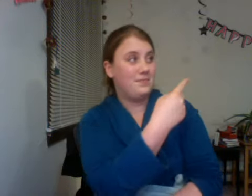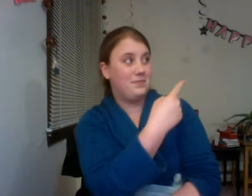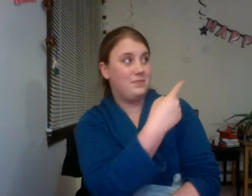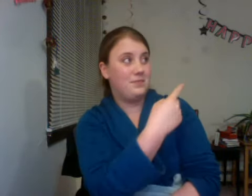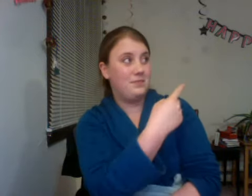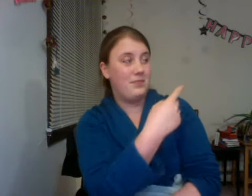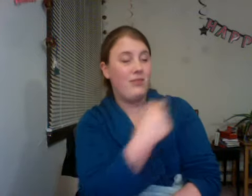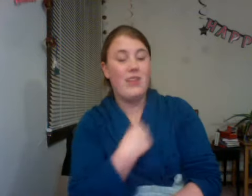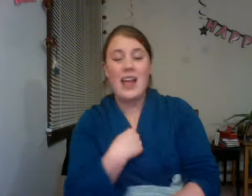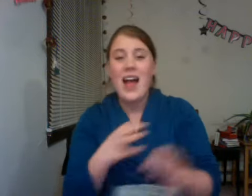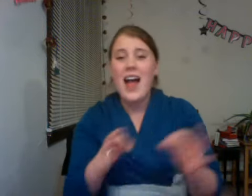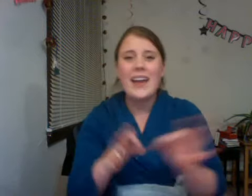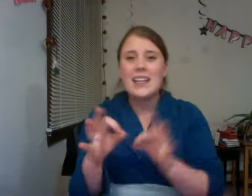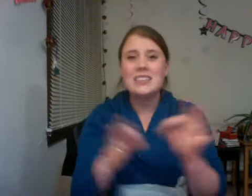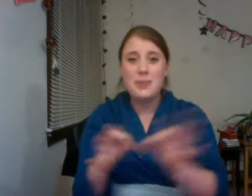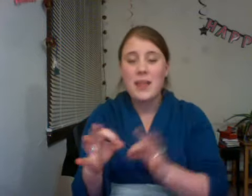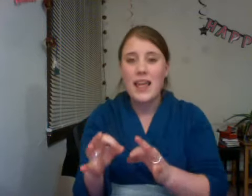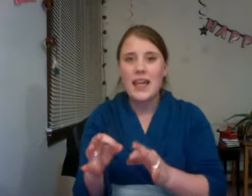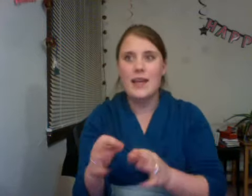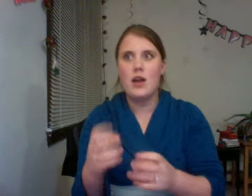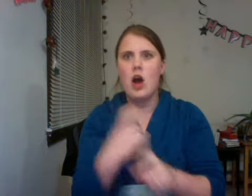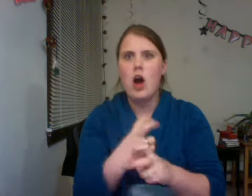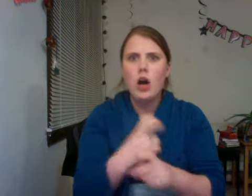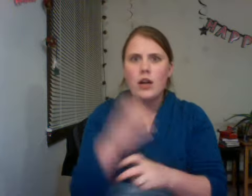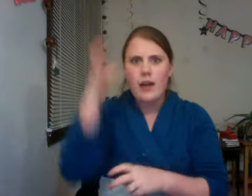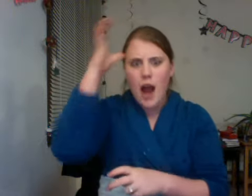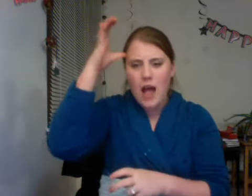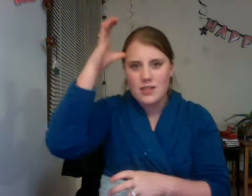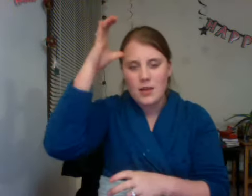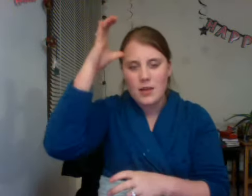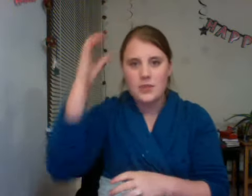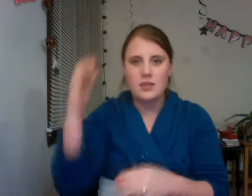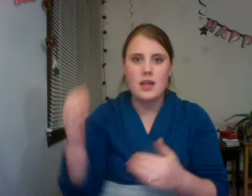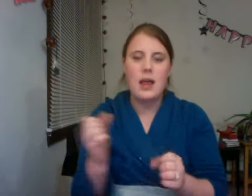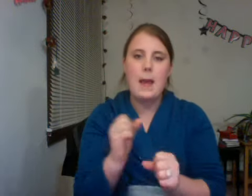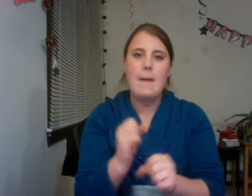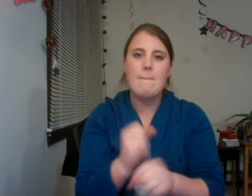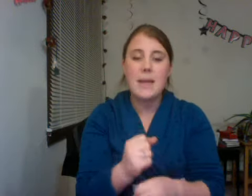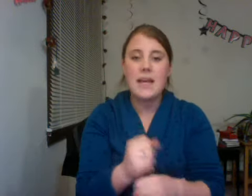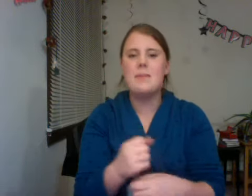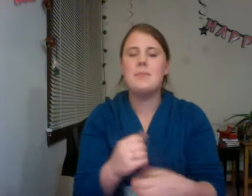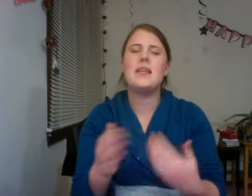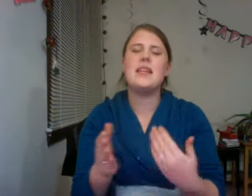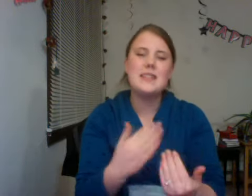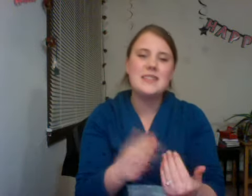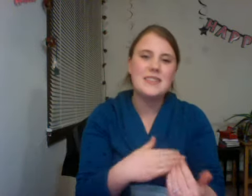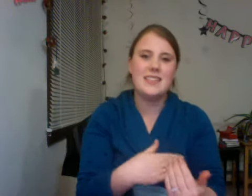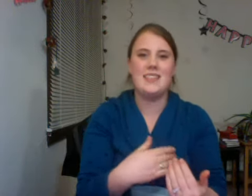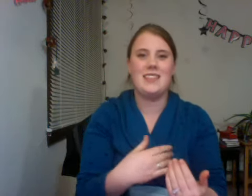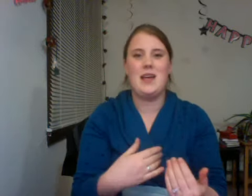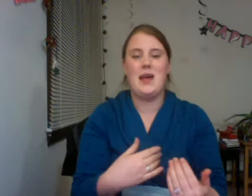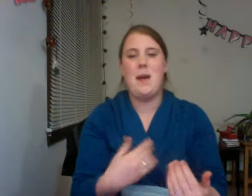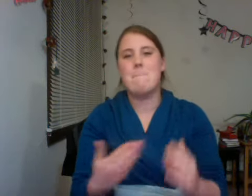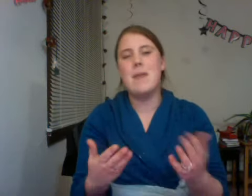using analogies to awkward middle school dances. And I talk about fuel cells with stories about boys and girls at a summer